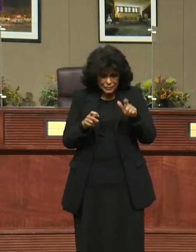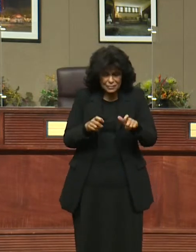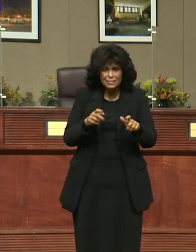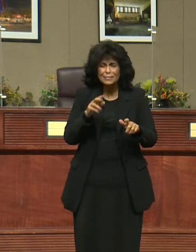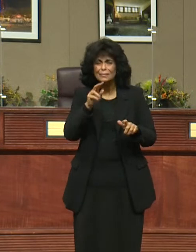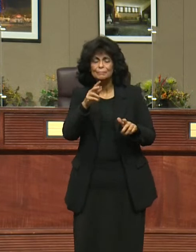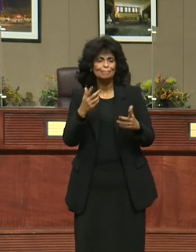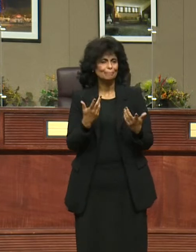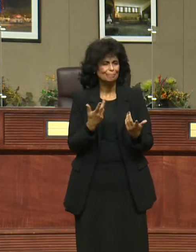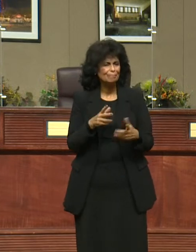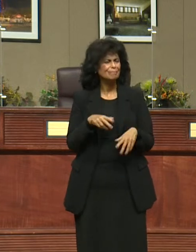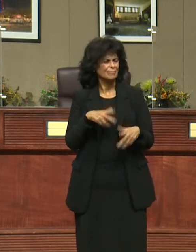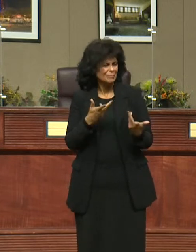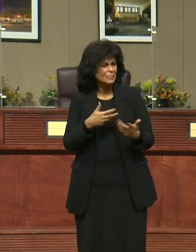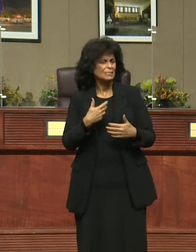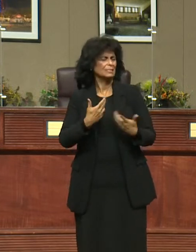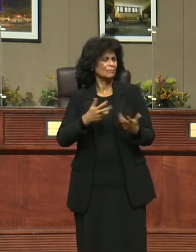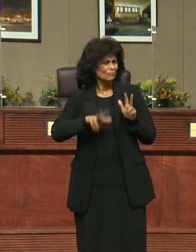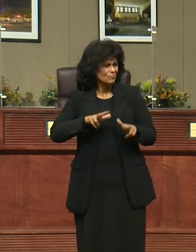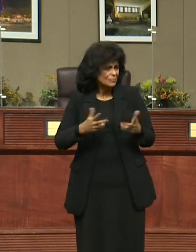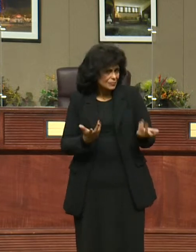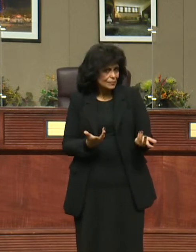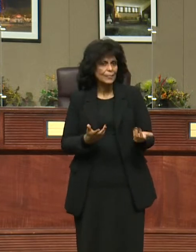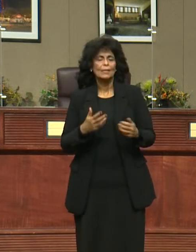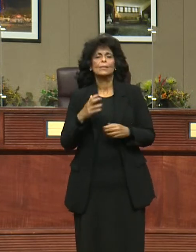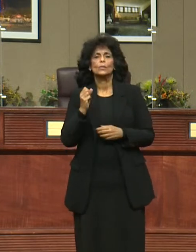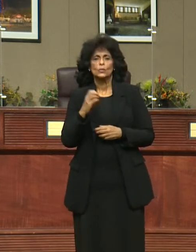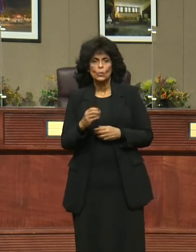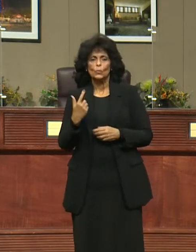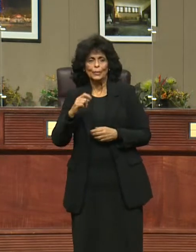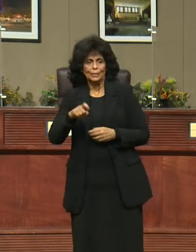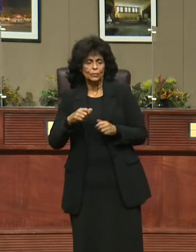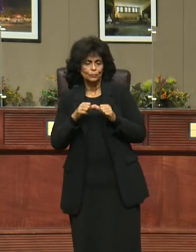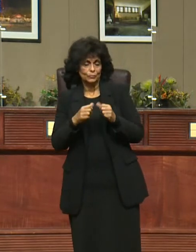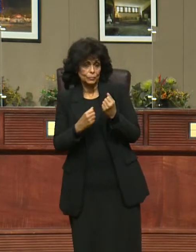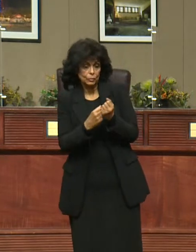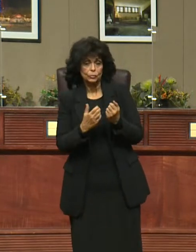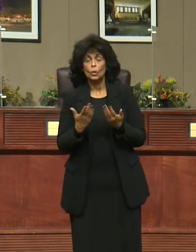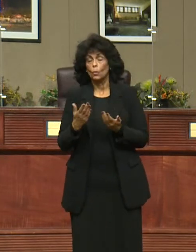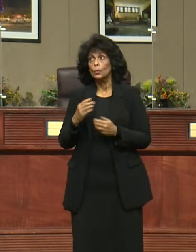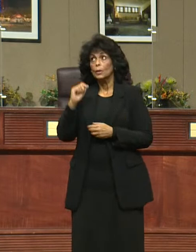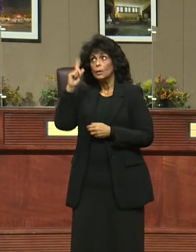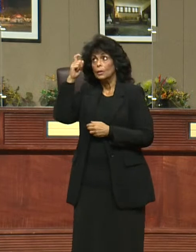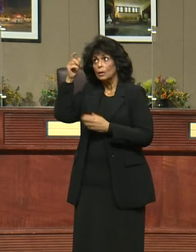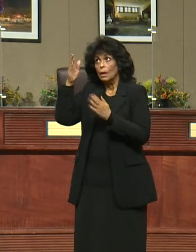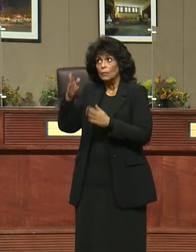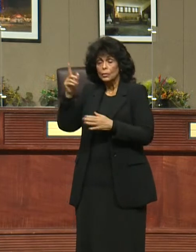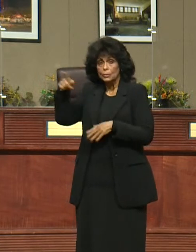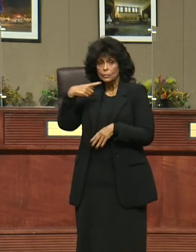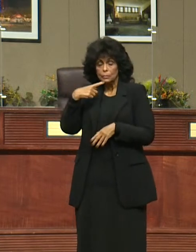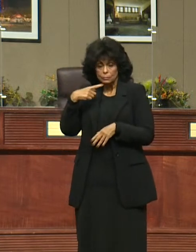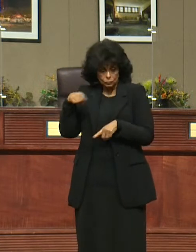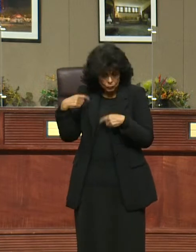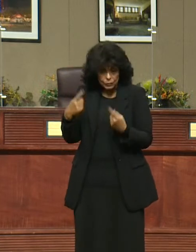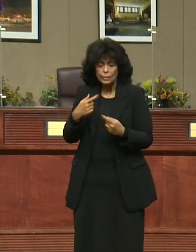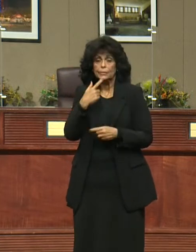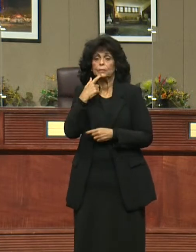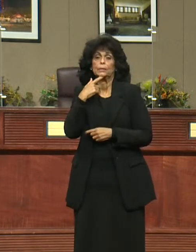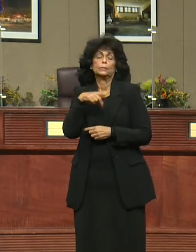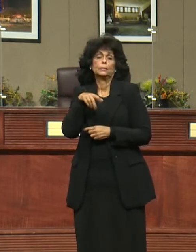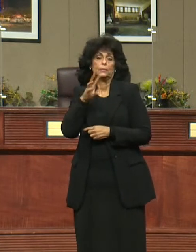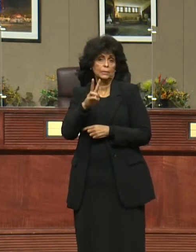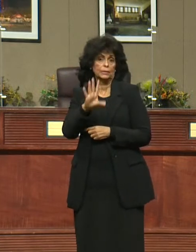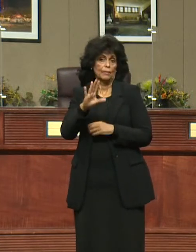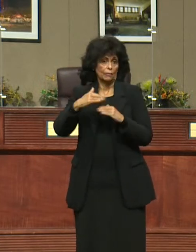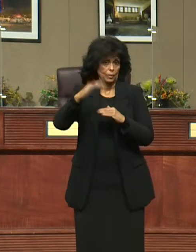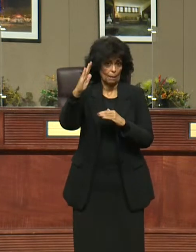to follow the guidelines from the governor's office, and whatever we visit will be 65 years and older. When those guidelines change,